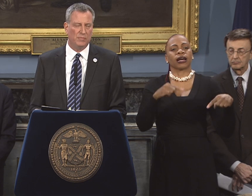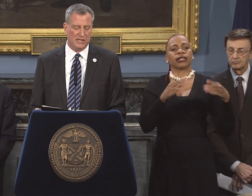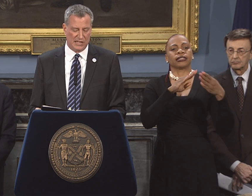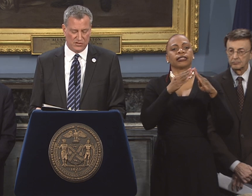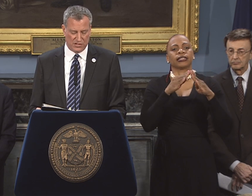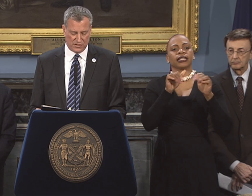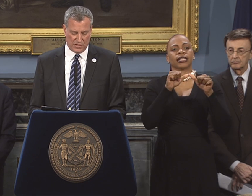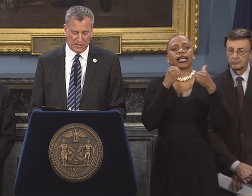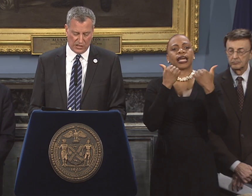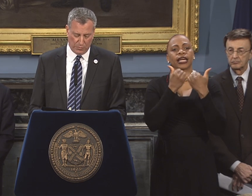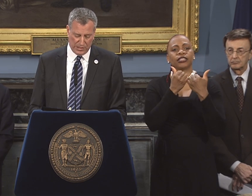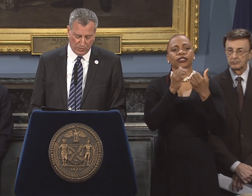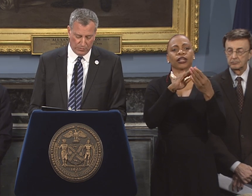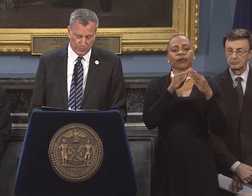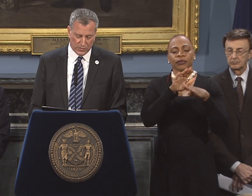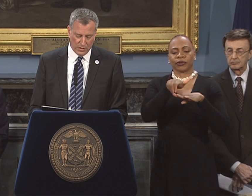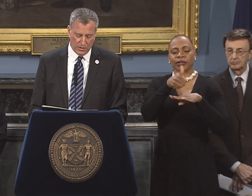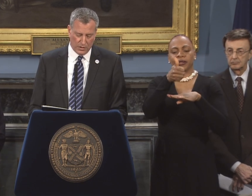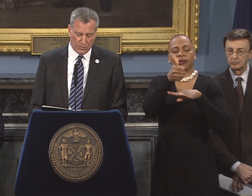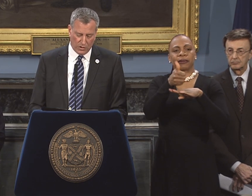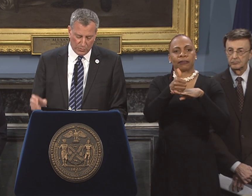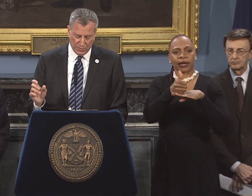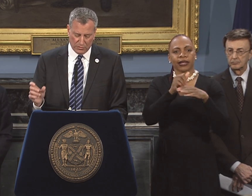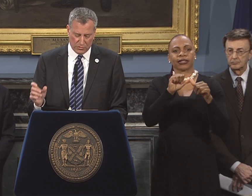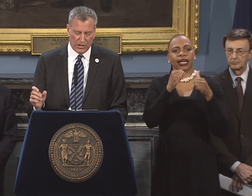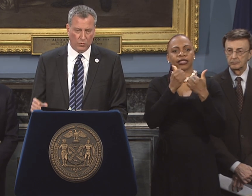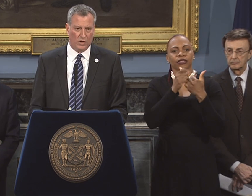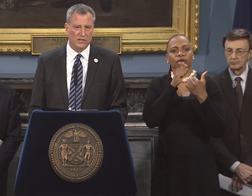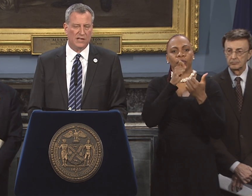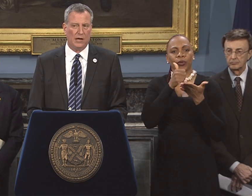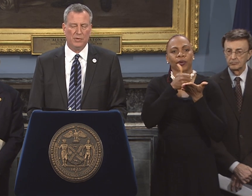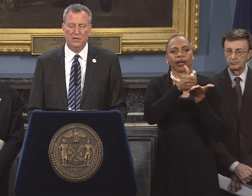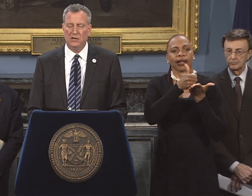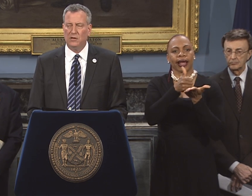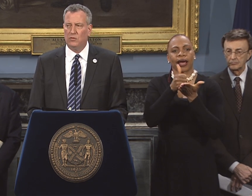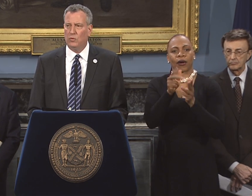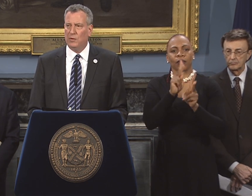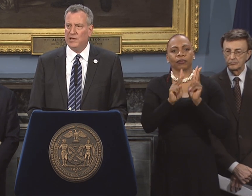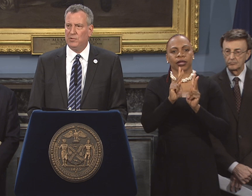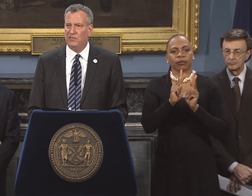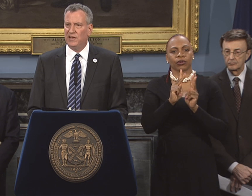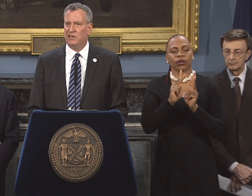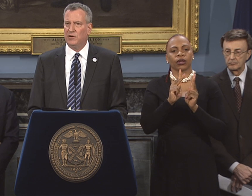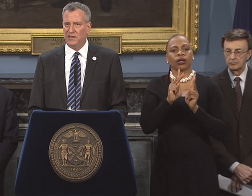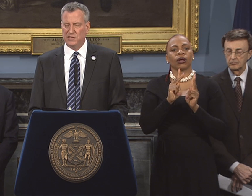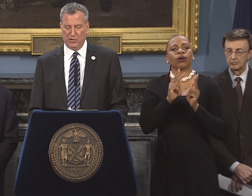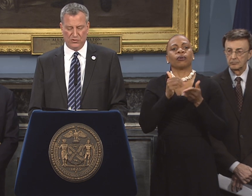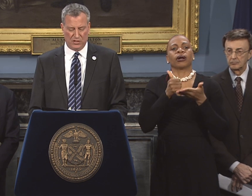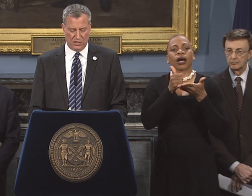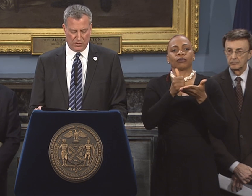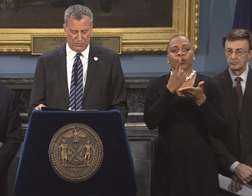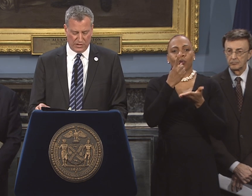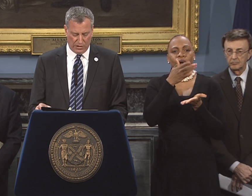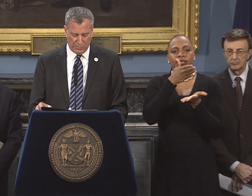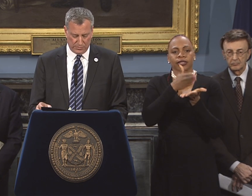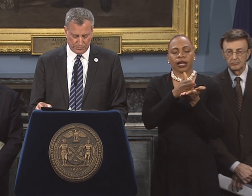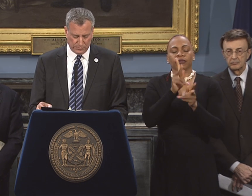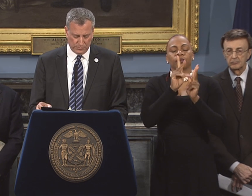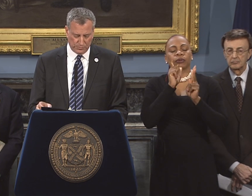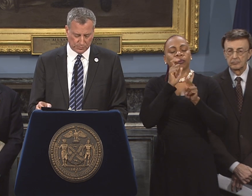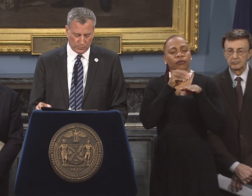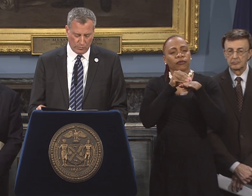and community-based agencies there to help people. We hope to create one stop where people affected by the explosion can go for